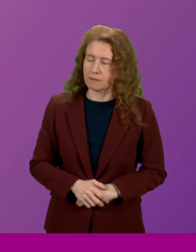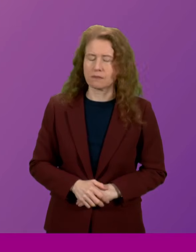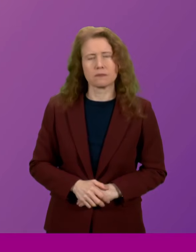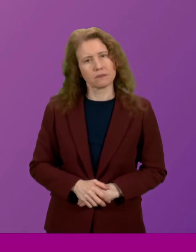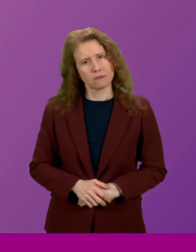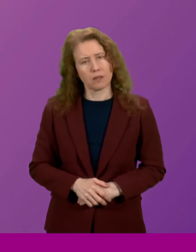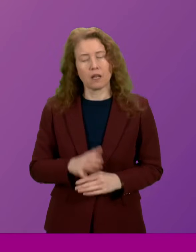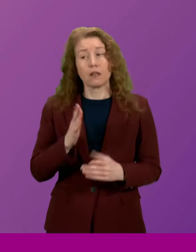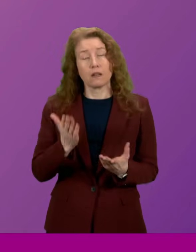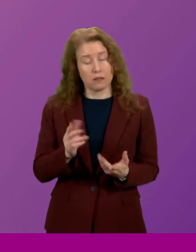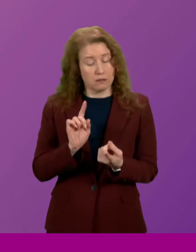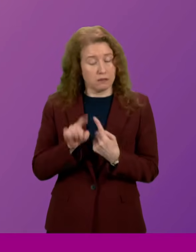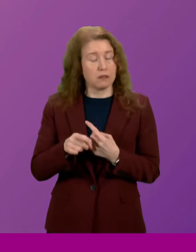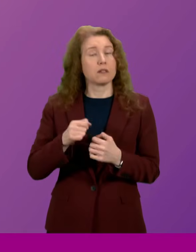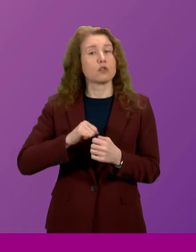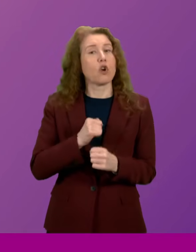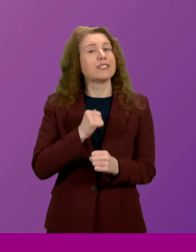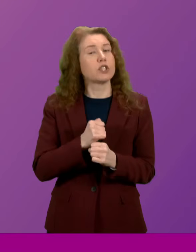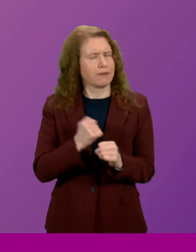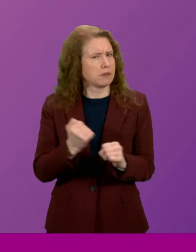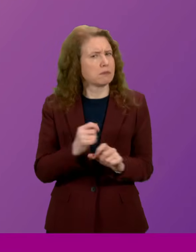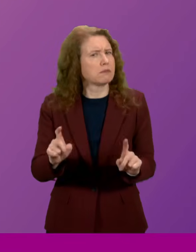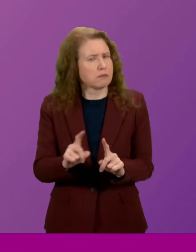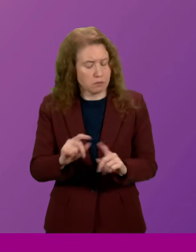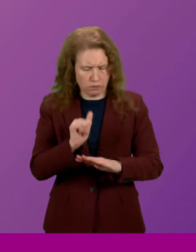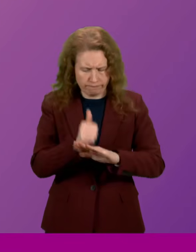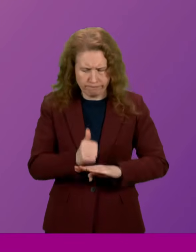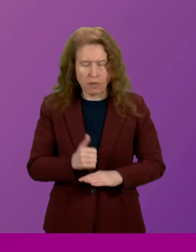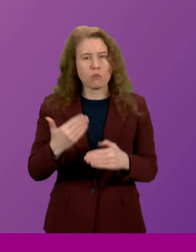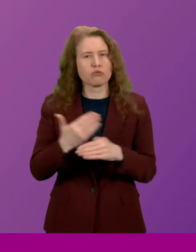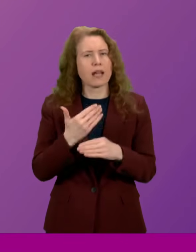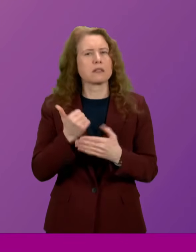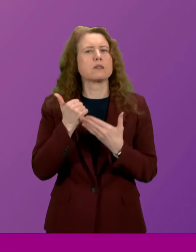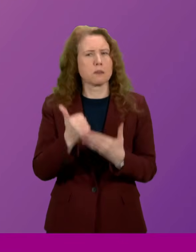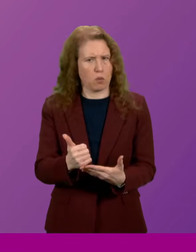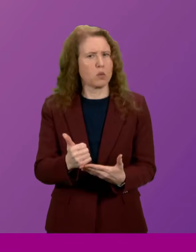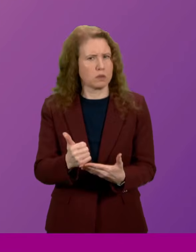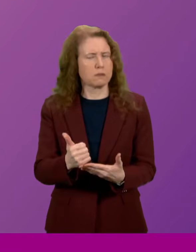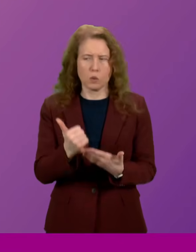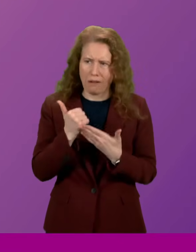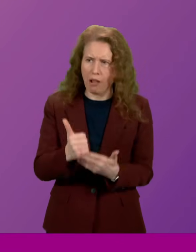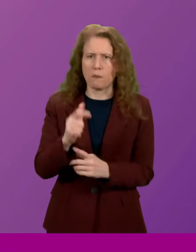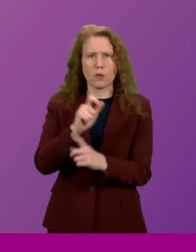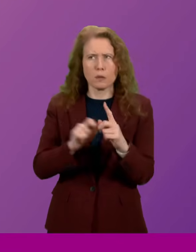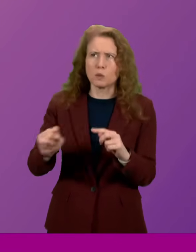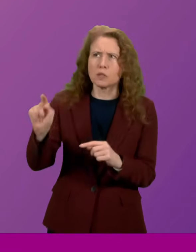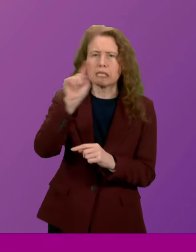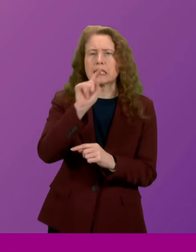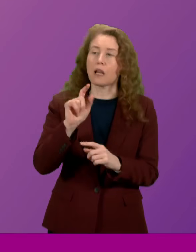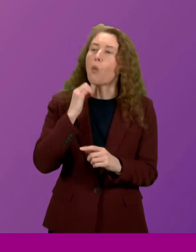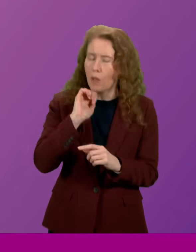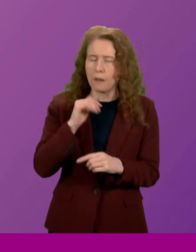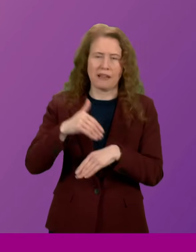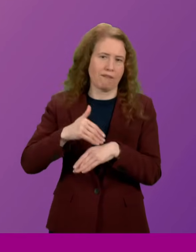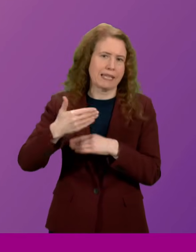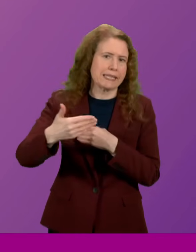President, what the Scottish Government has done has been to put in place practical support to assist the communities that will inevitably be